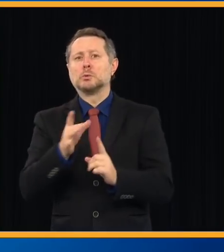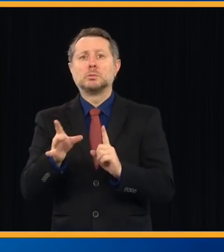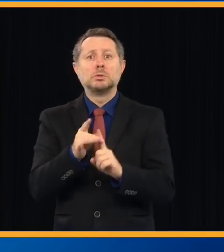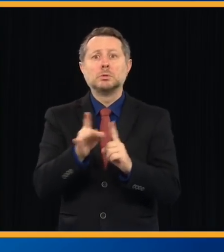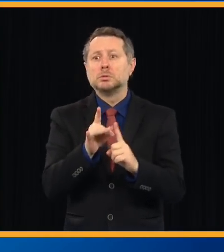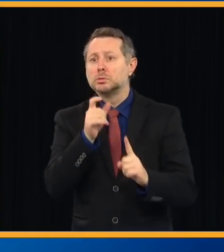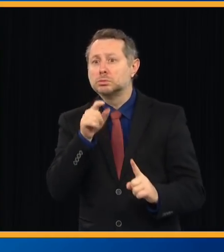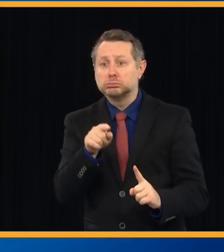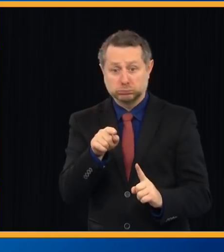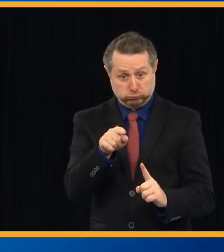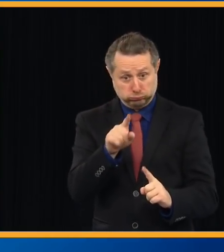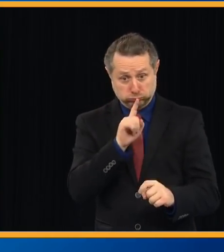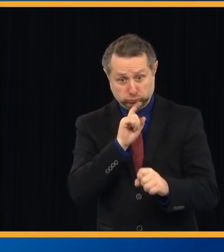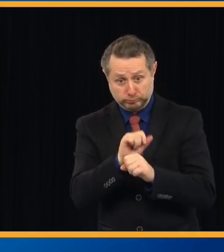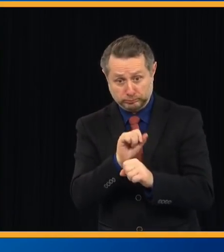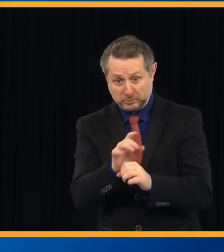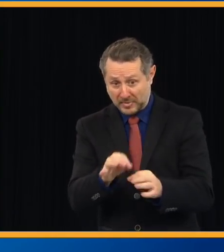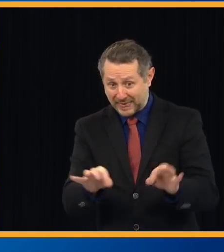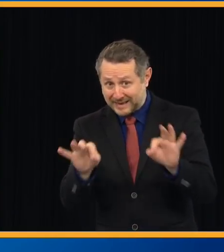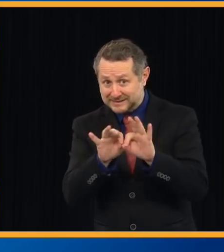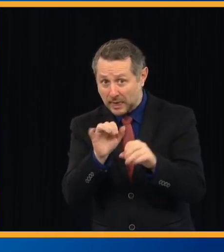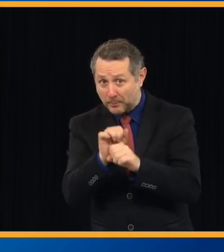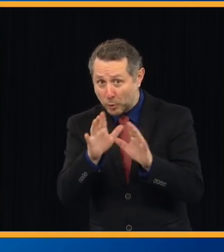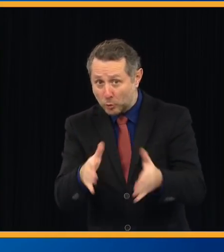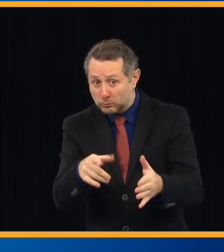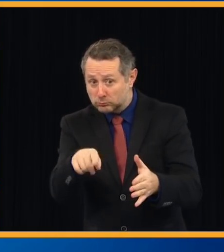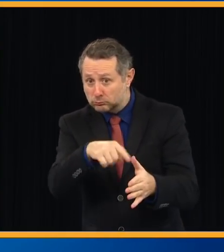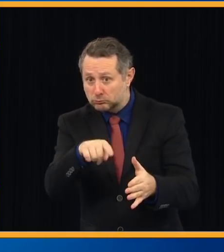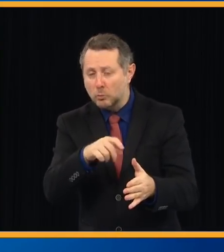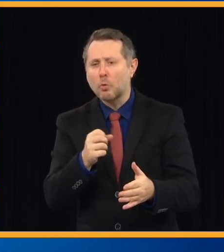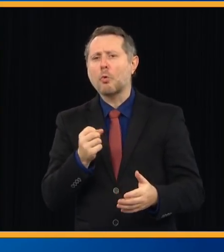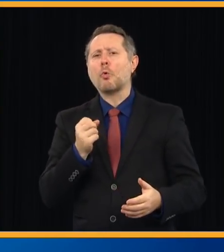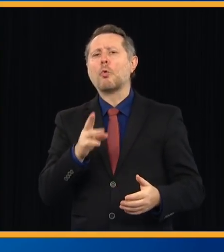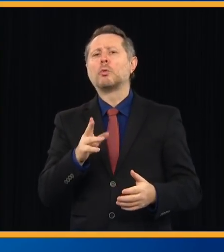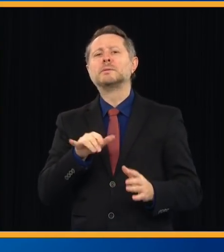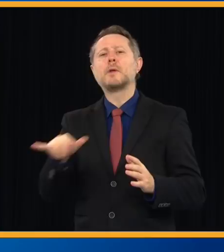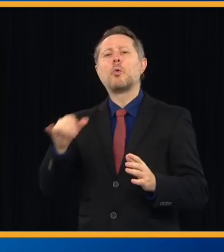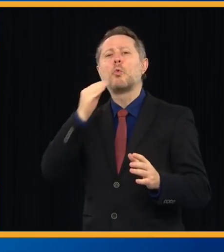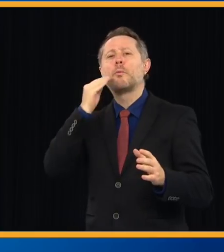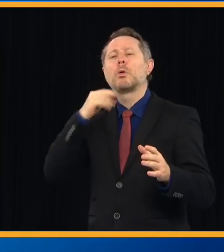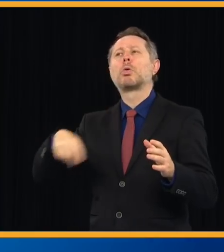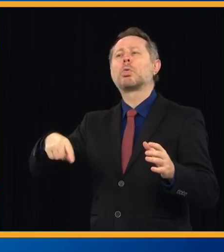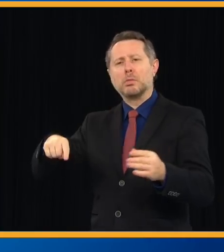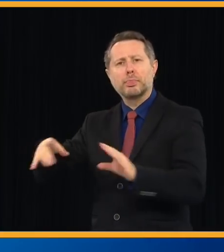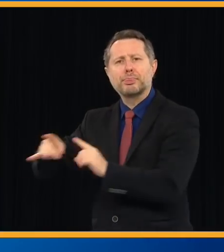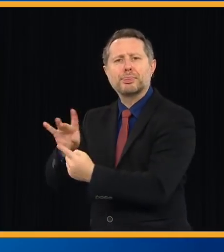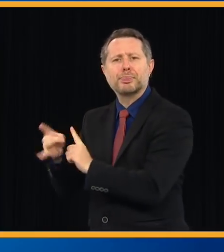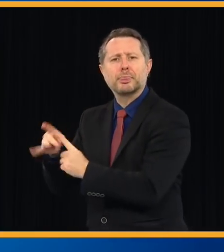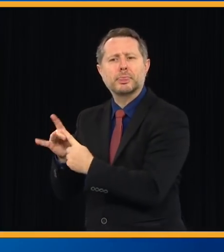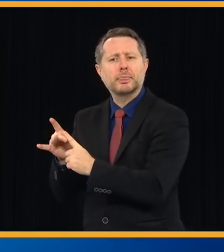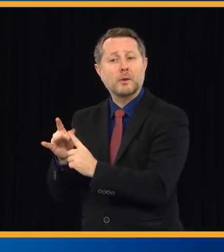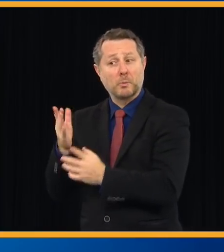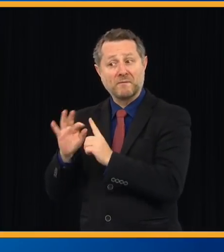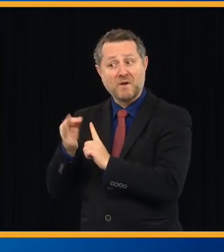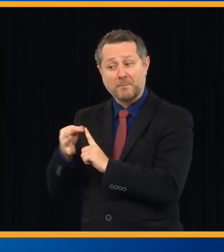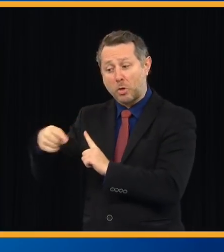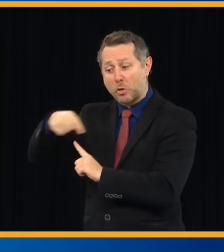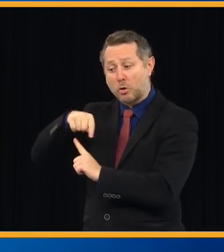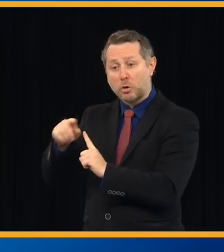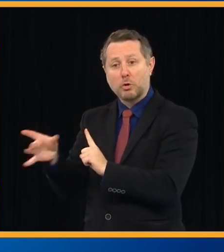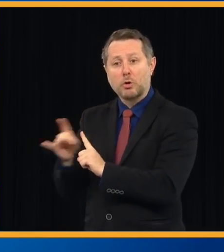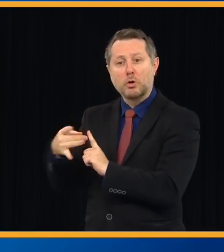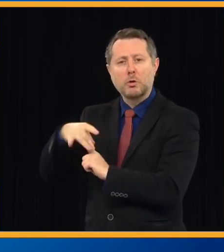essential workers? Are they people who are staying home and getting infected by a family member? Or are they